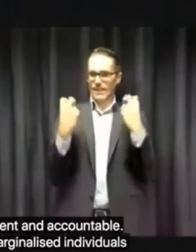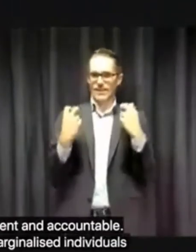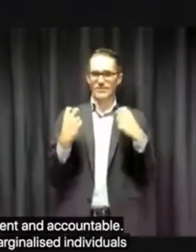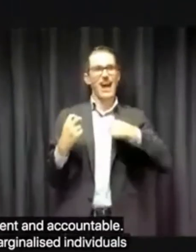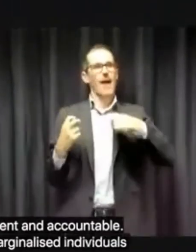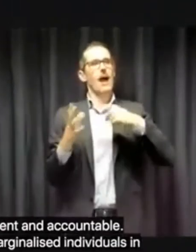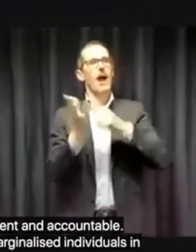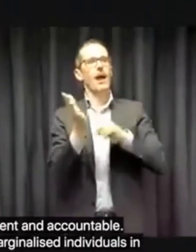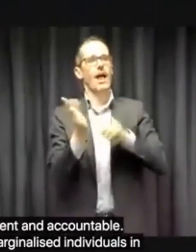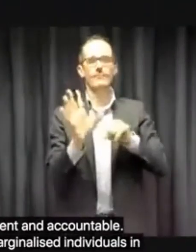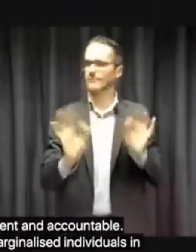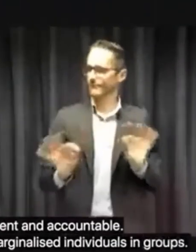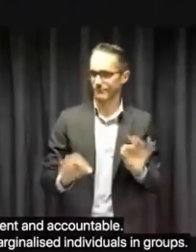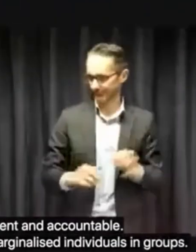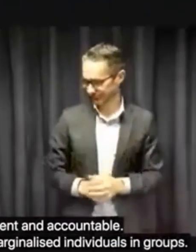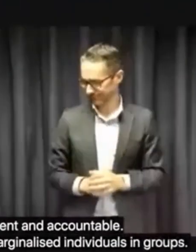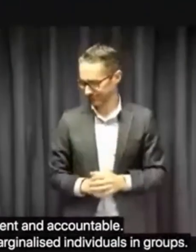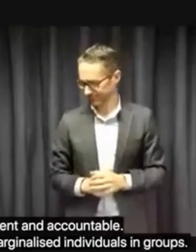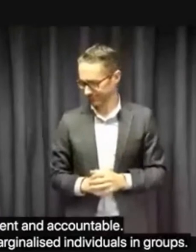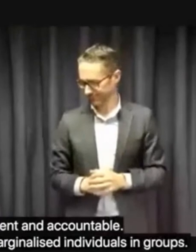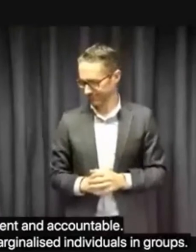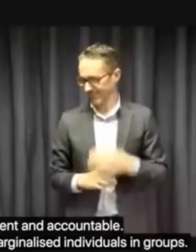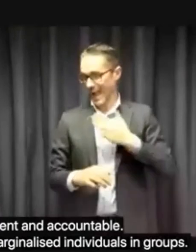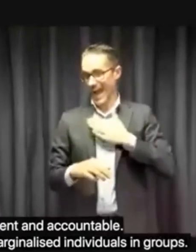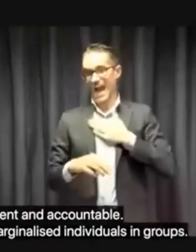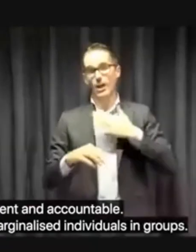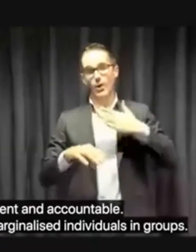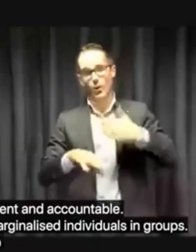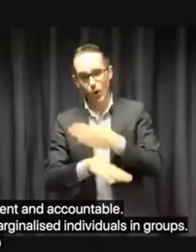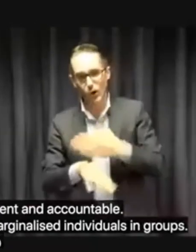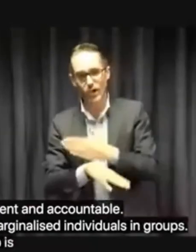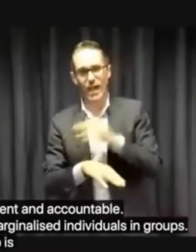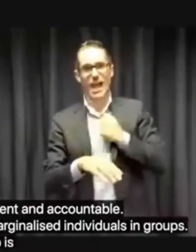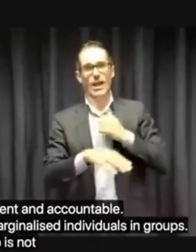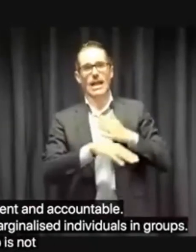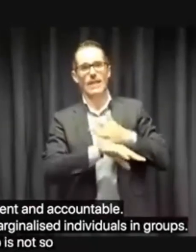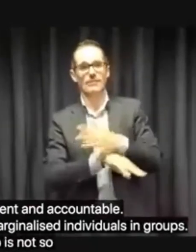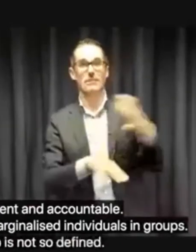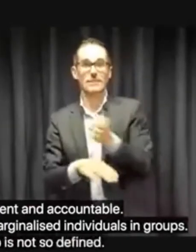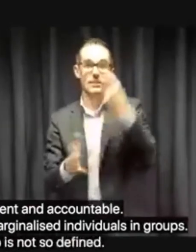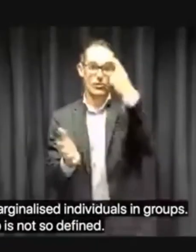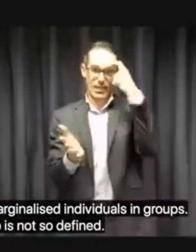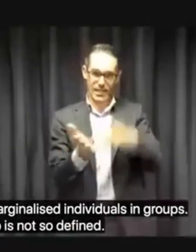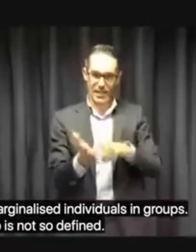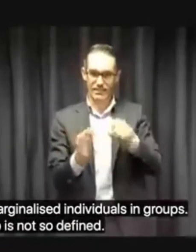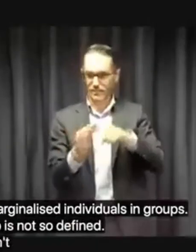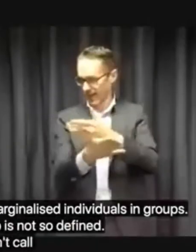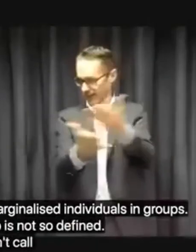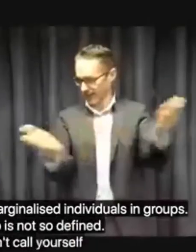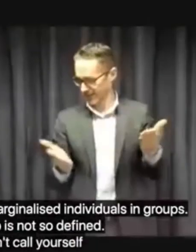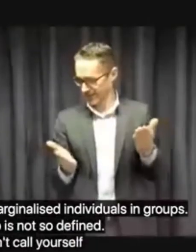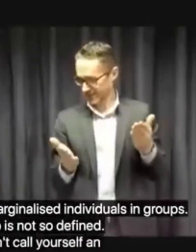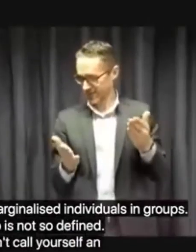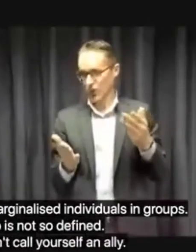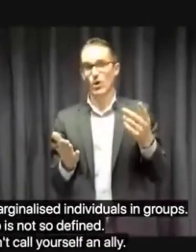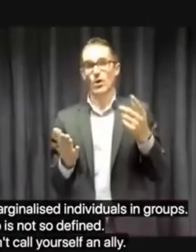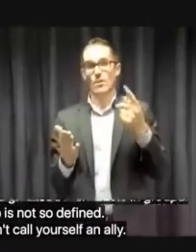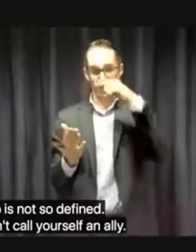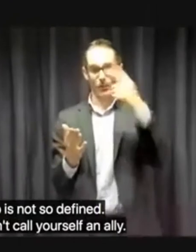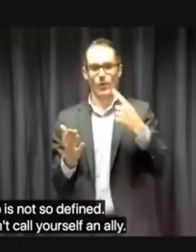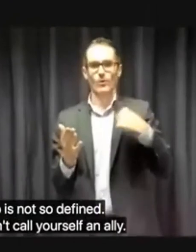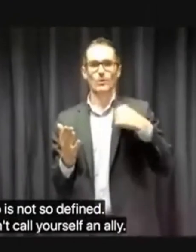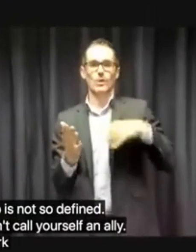Allyship is not self-defined. You don't call yourself an ally. Our work and our efforts must be recognised